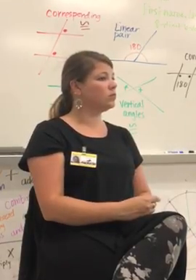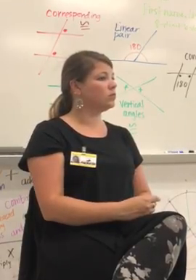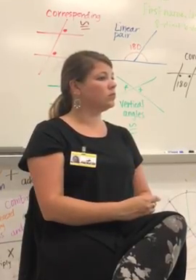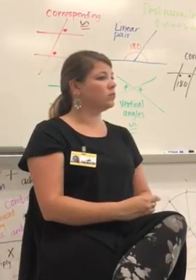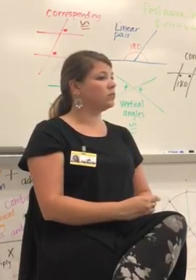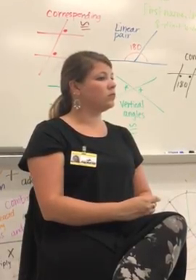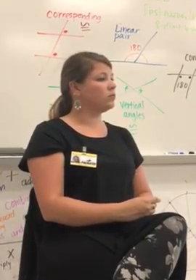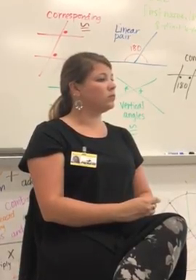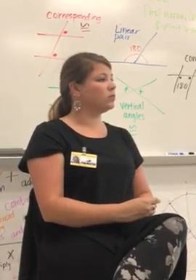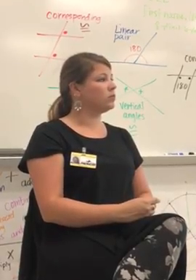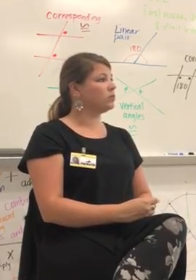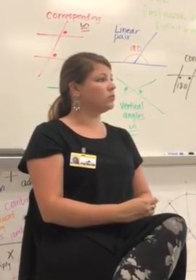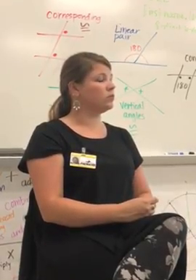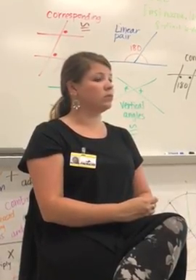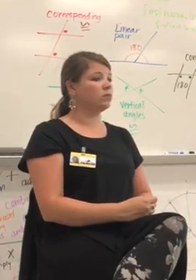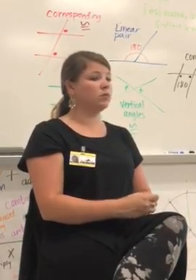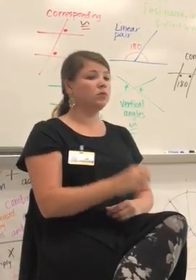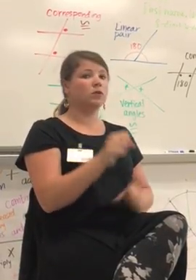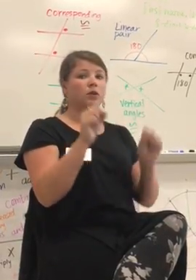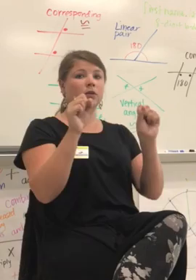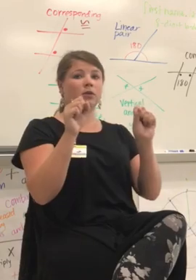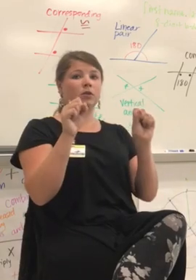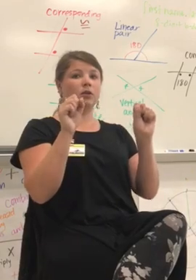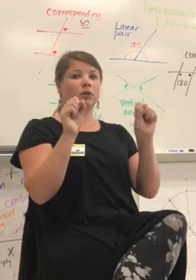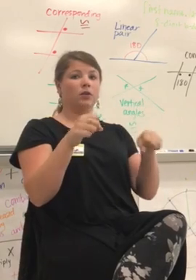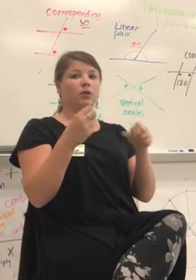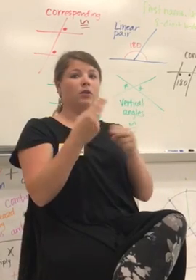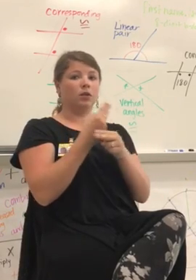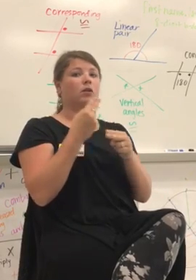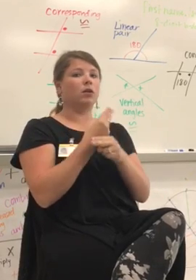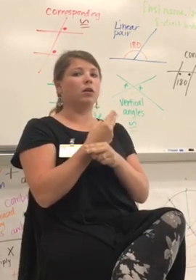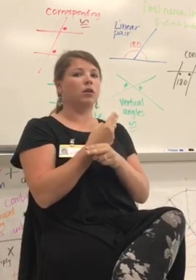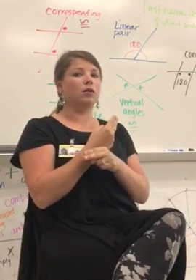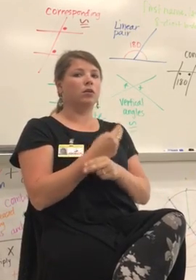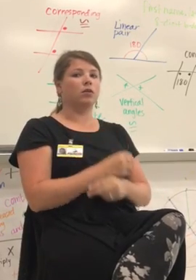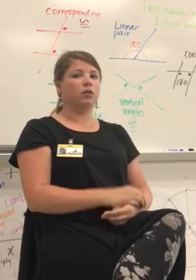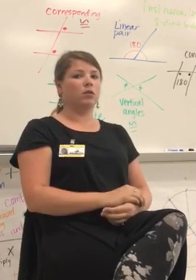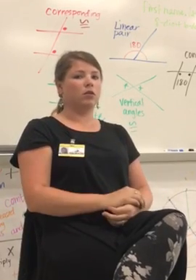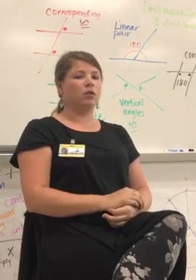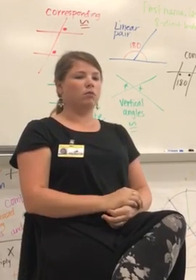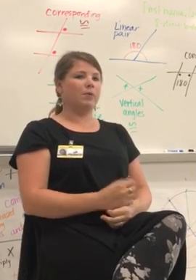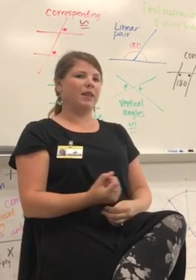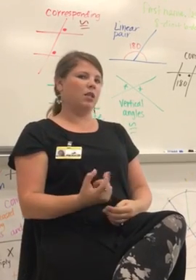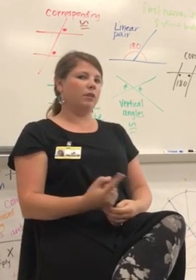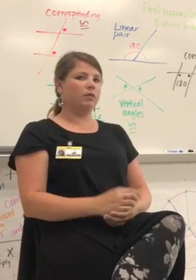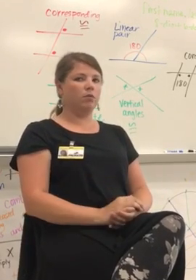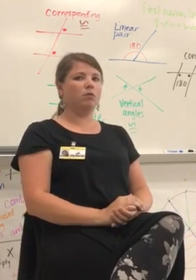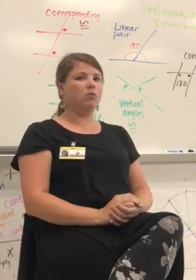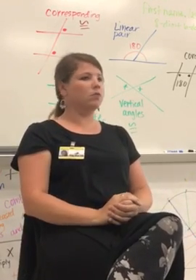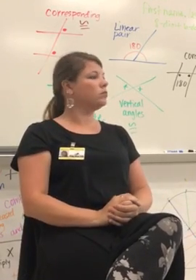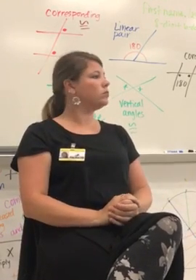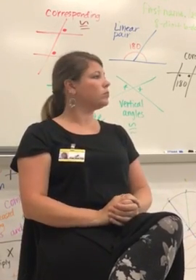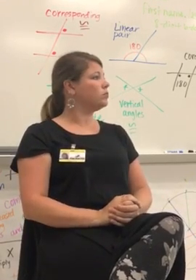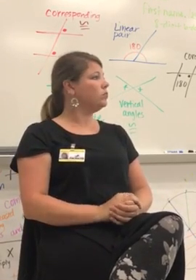And you could do it with the pi on it. You gotta square this. 240. Okay, 240, and what's with